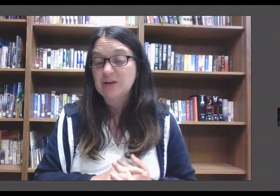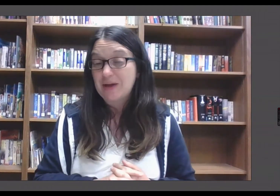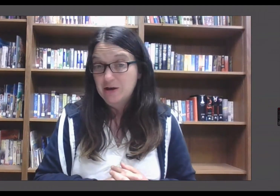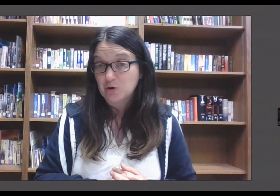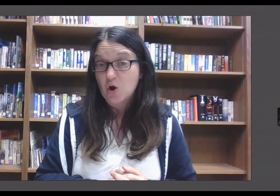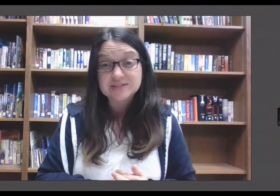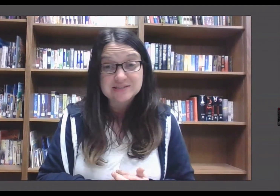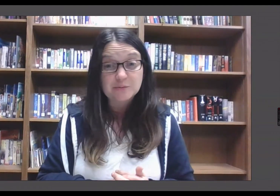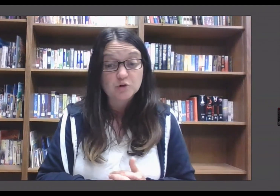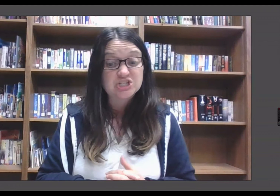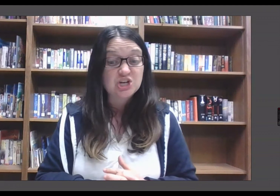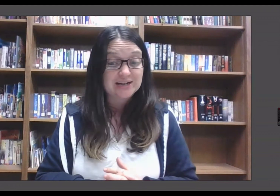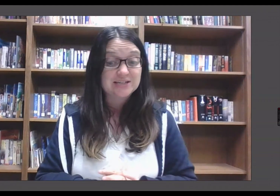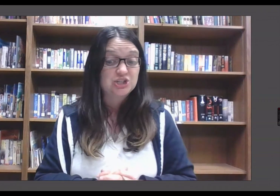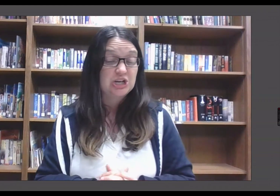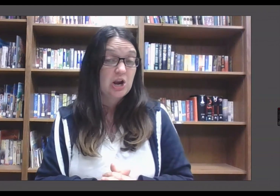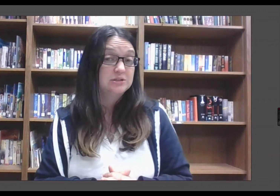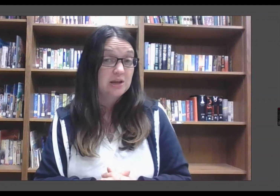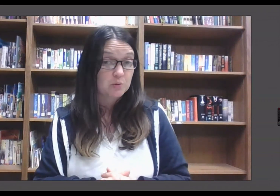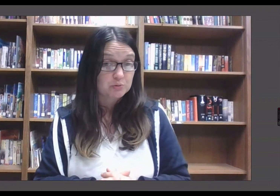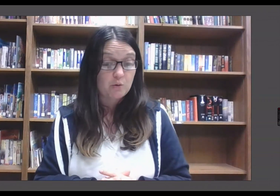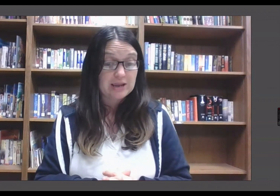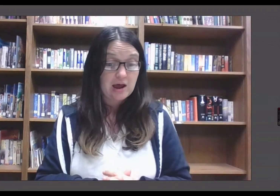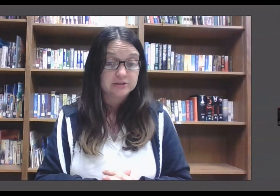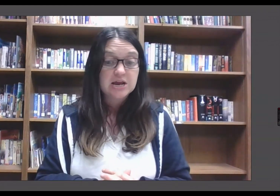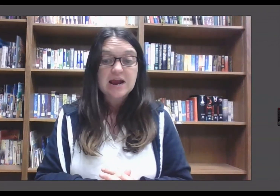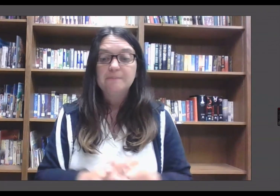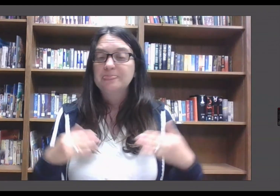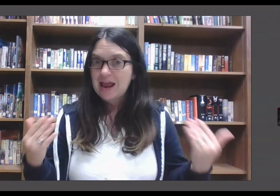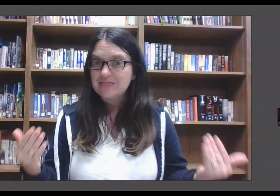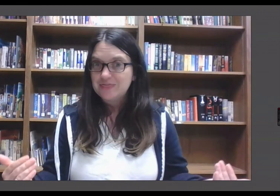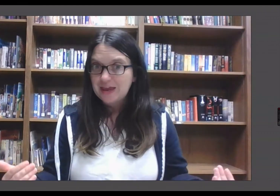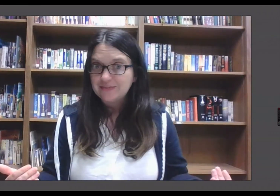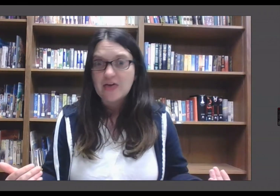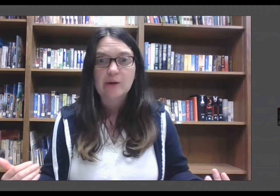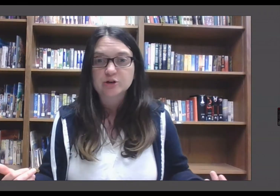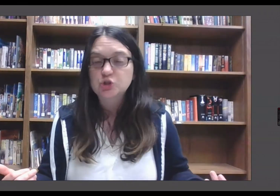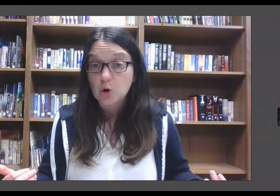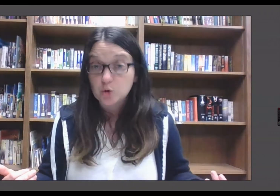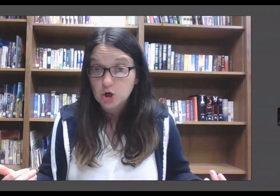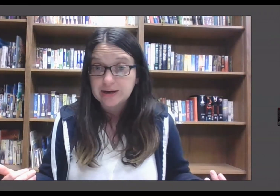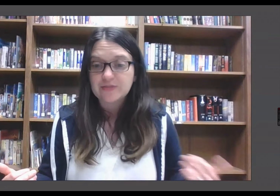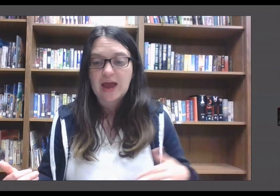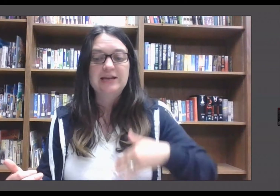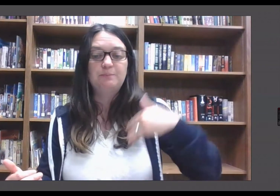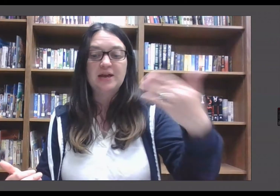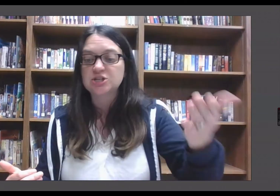chili powder on some rejected Cheetos they were throwing out? And then they were so good that he pitched